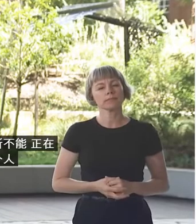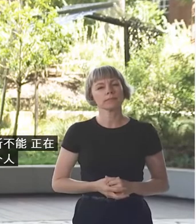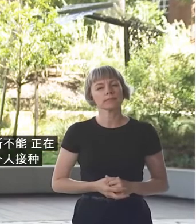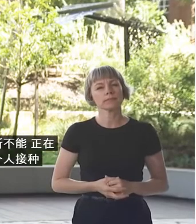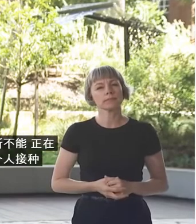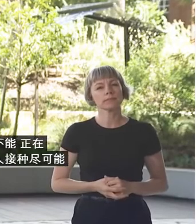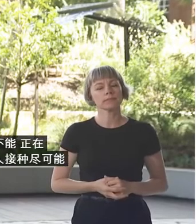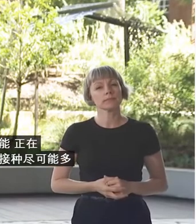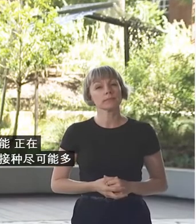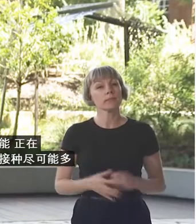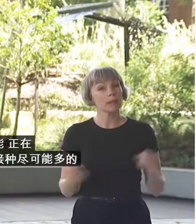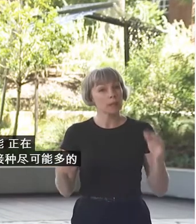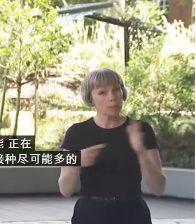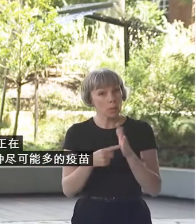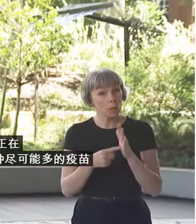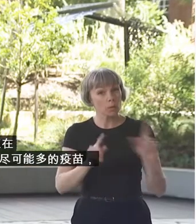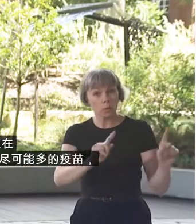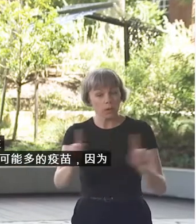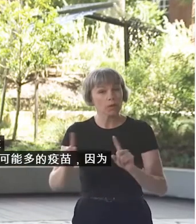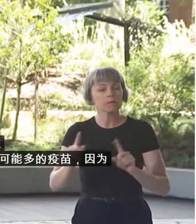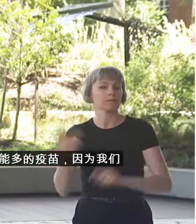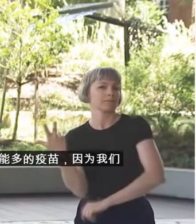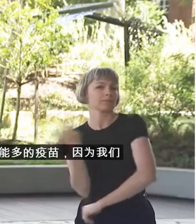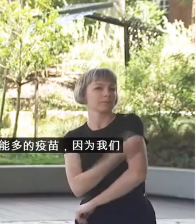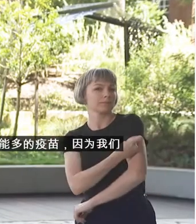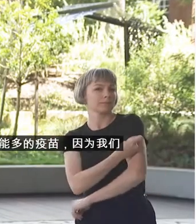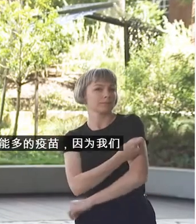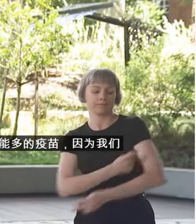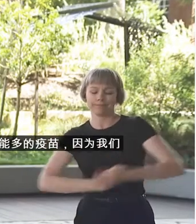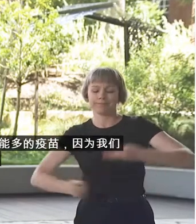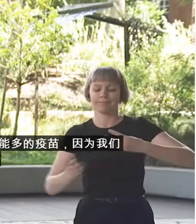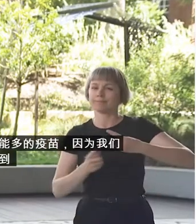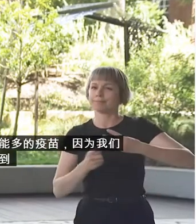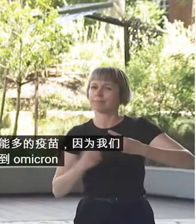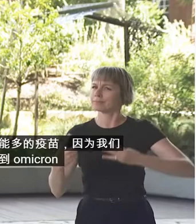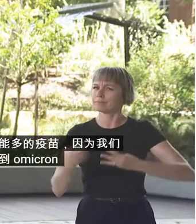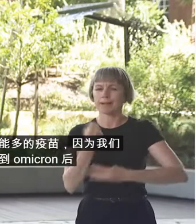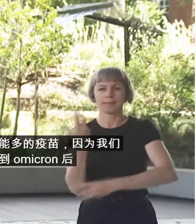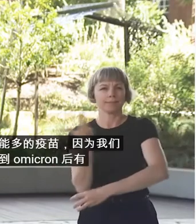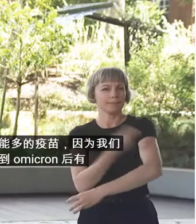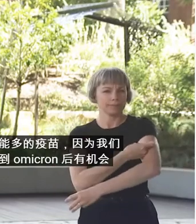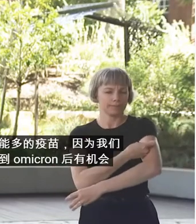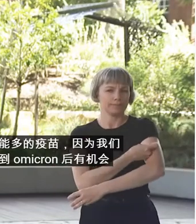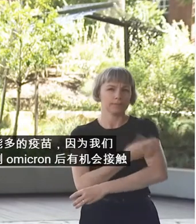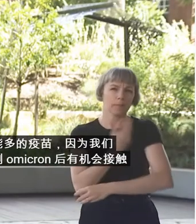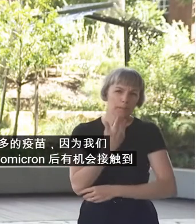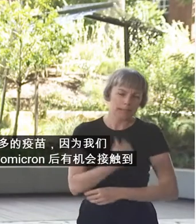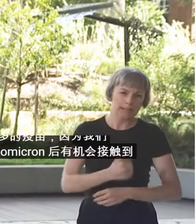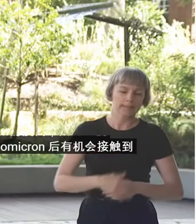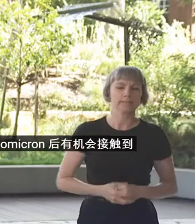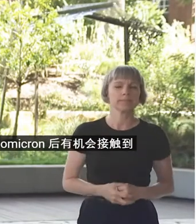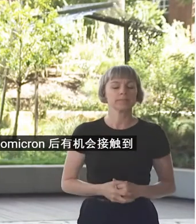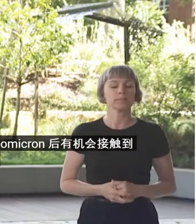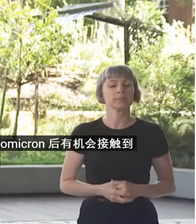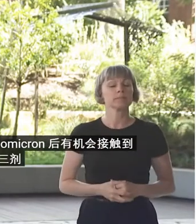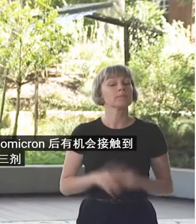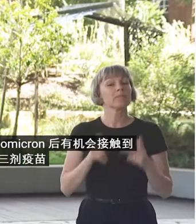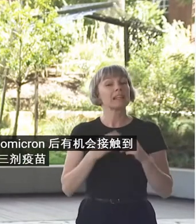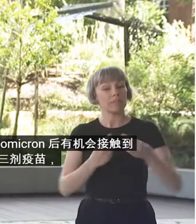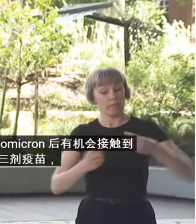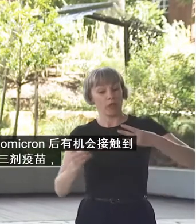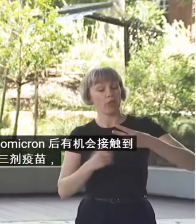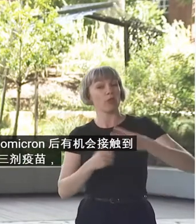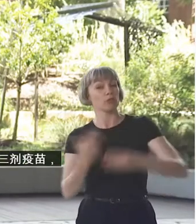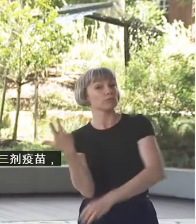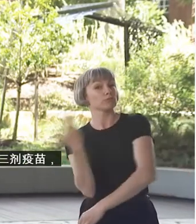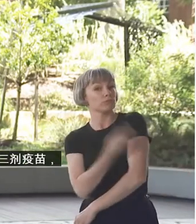many vaccines into individuals because we want people to be fully vaccinated with a 3-dose,